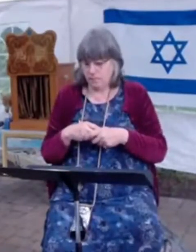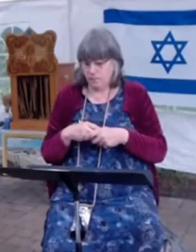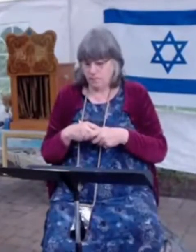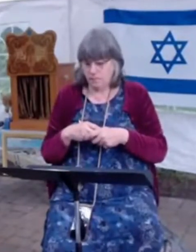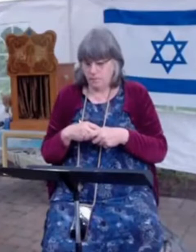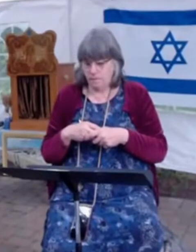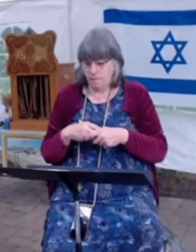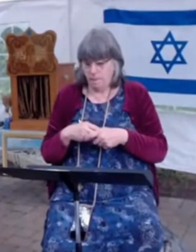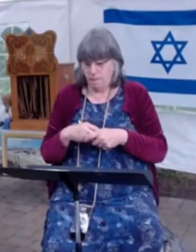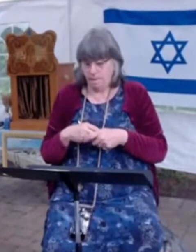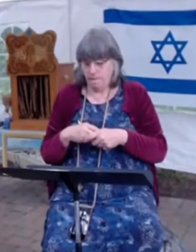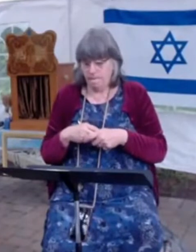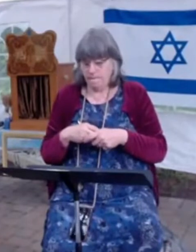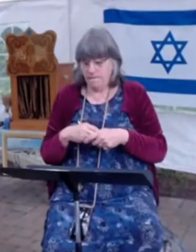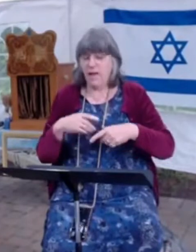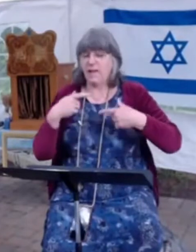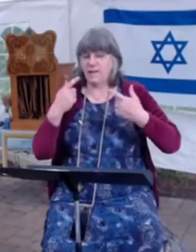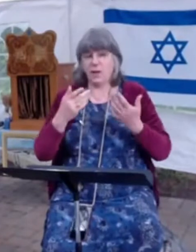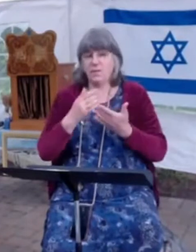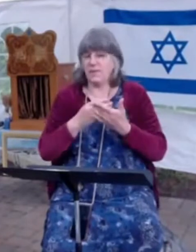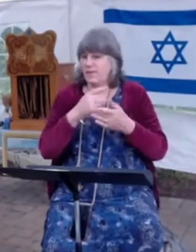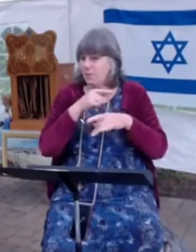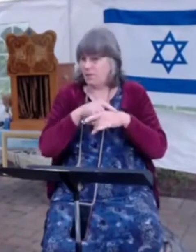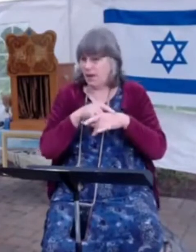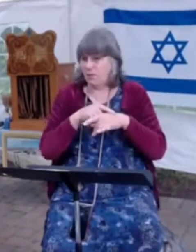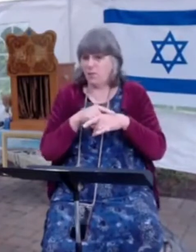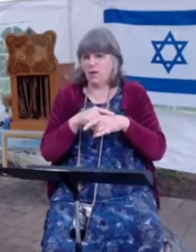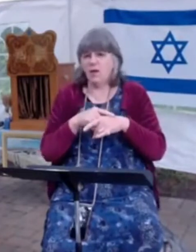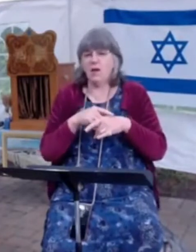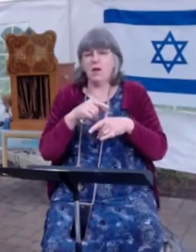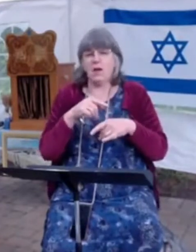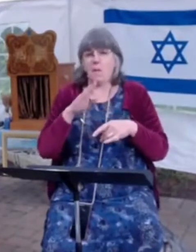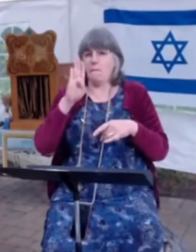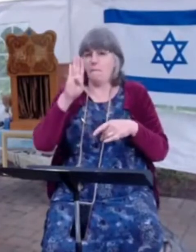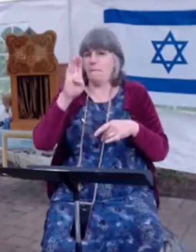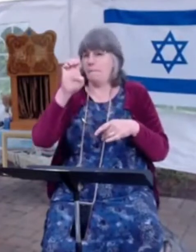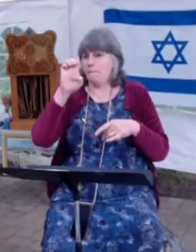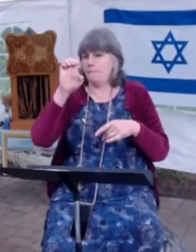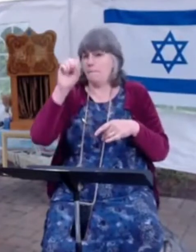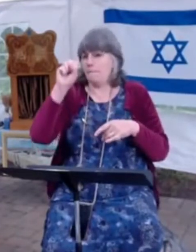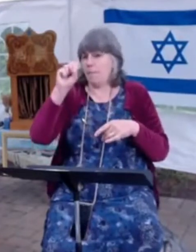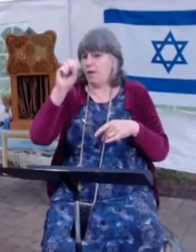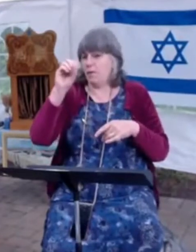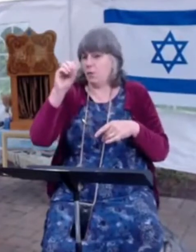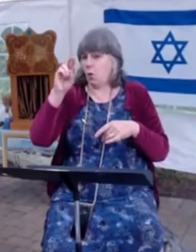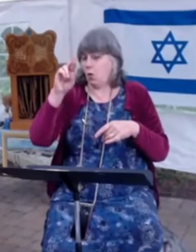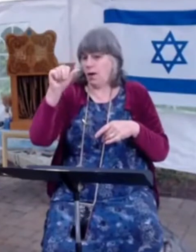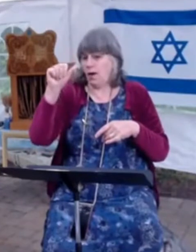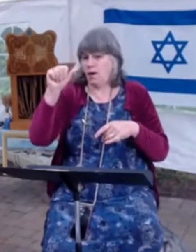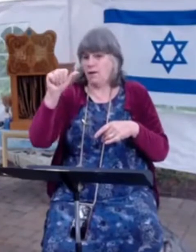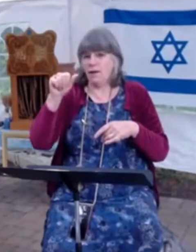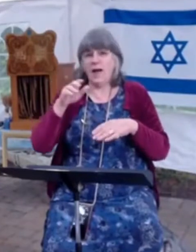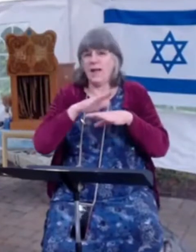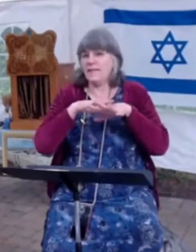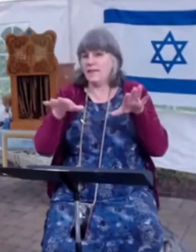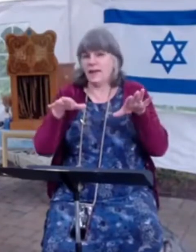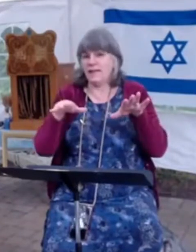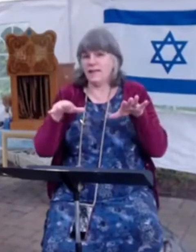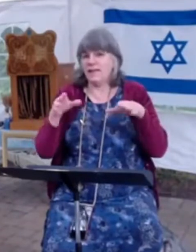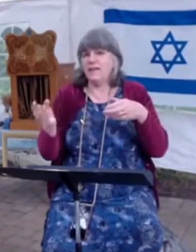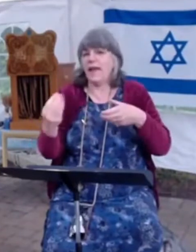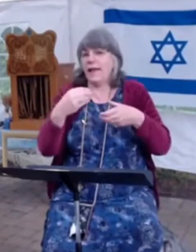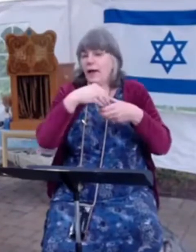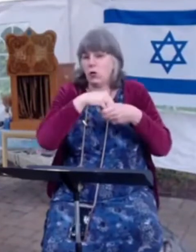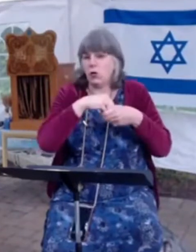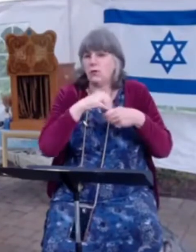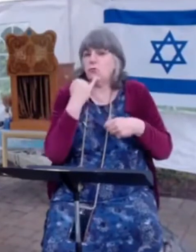which sometimes excludes Jews, rather than with the original promise made to